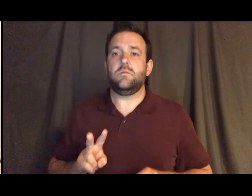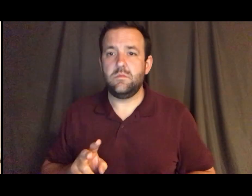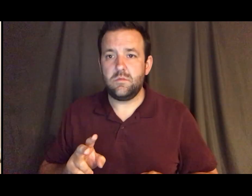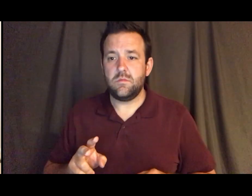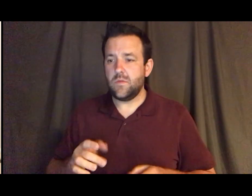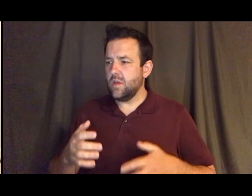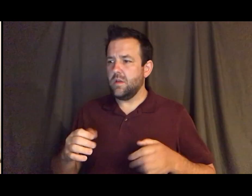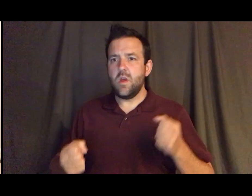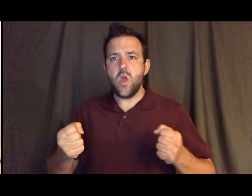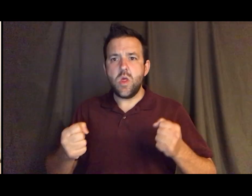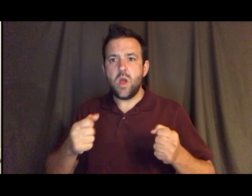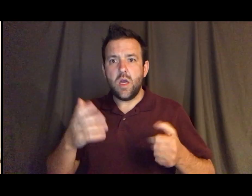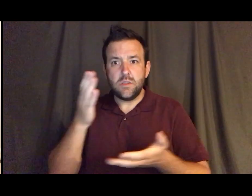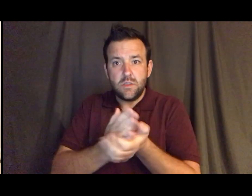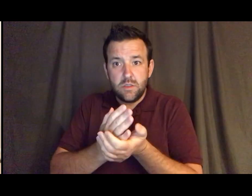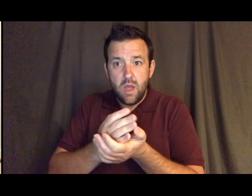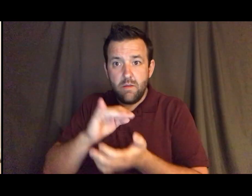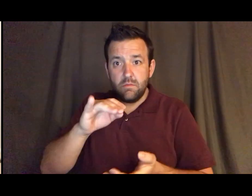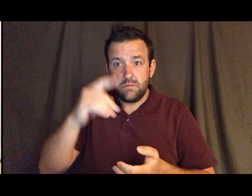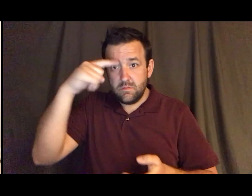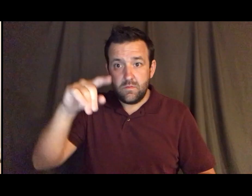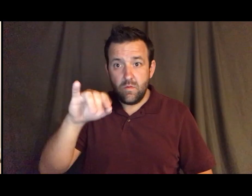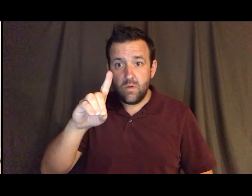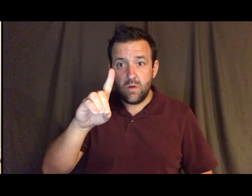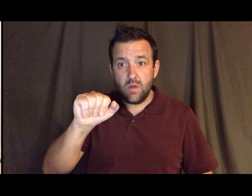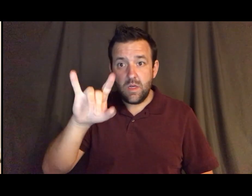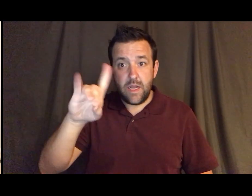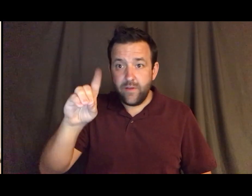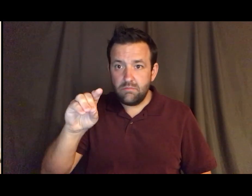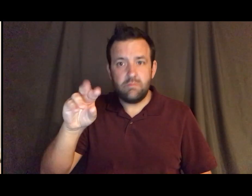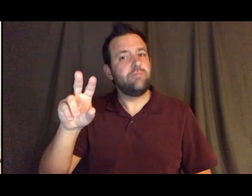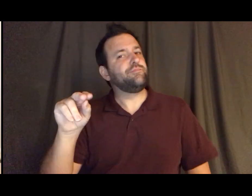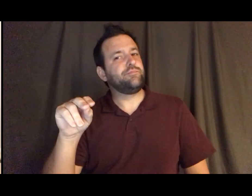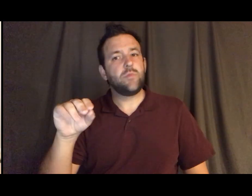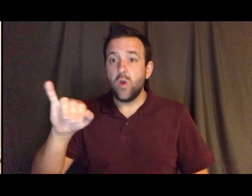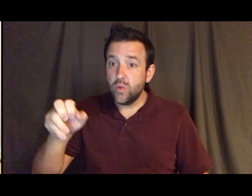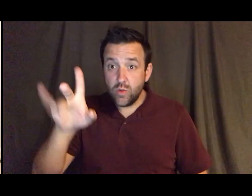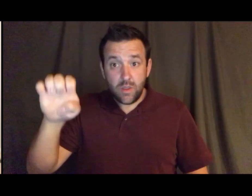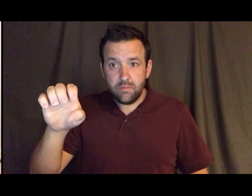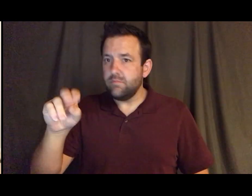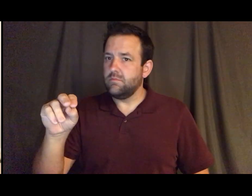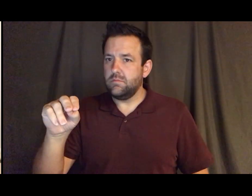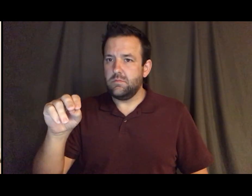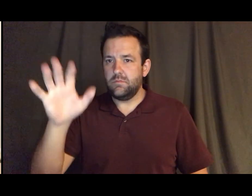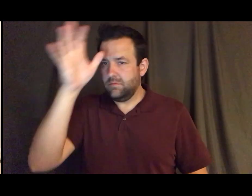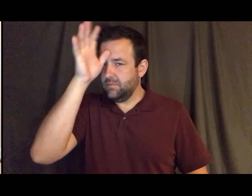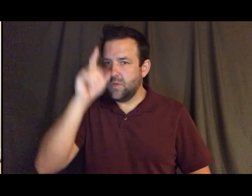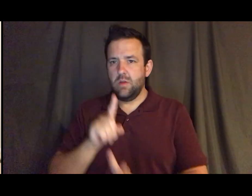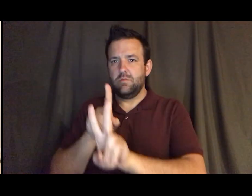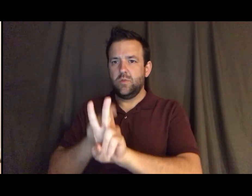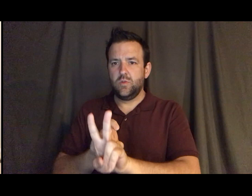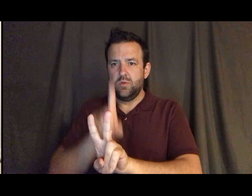Julie. The father walked into the middle of the road. He looked at the cars and he yelled,